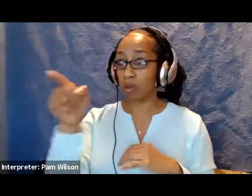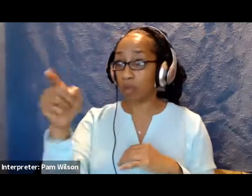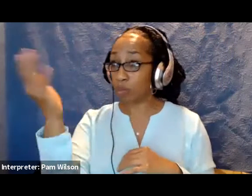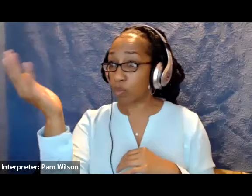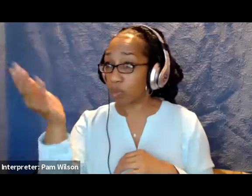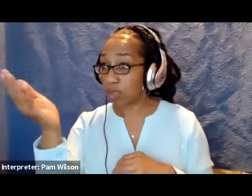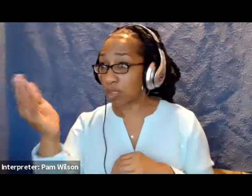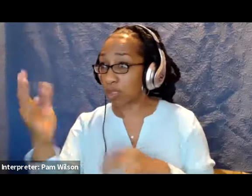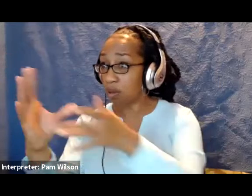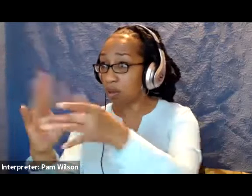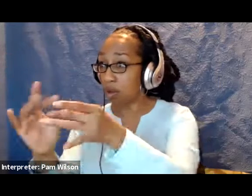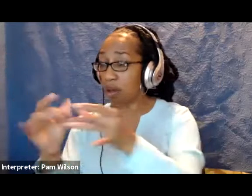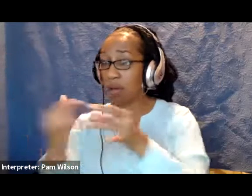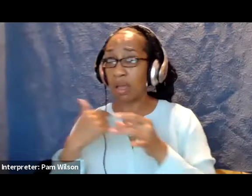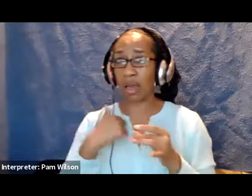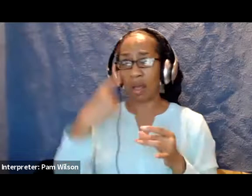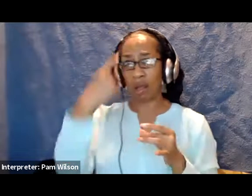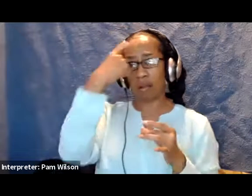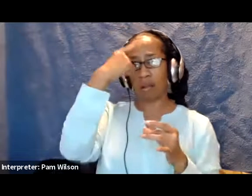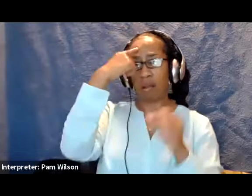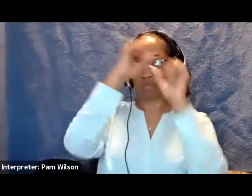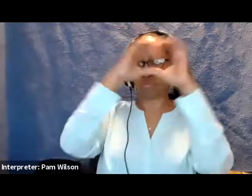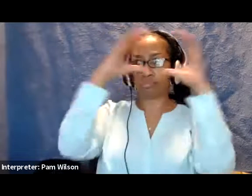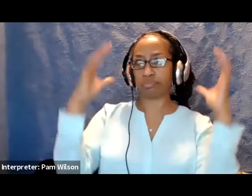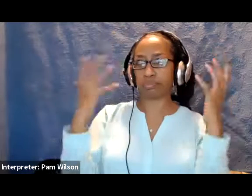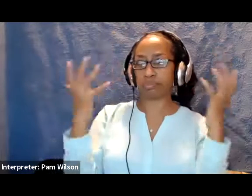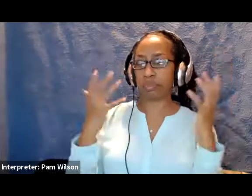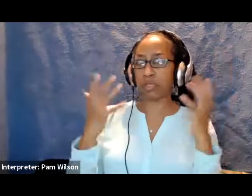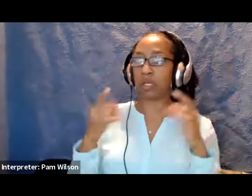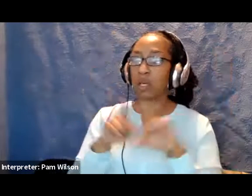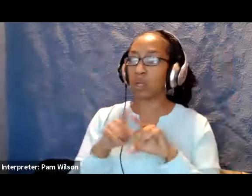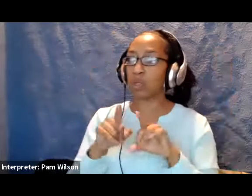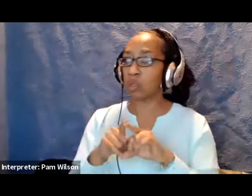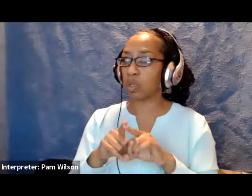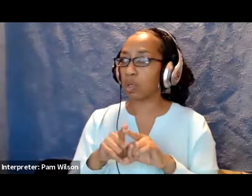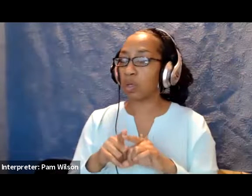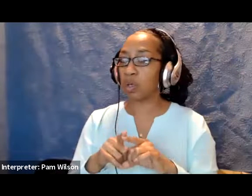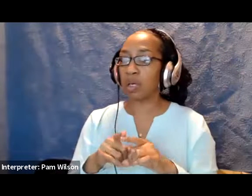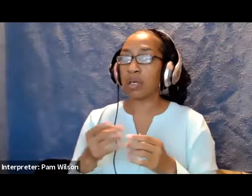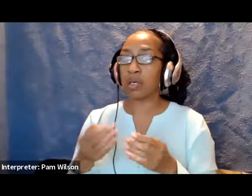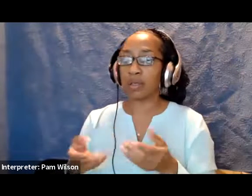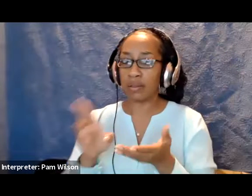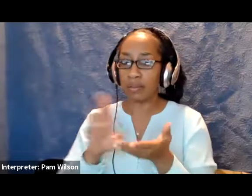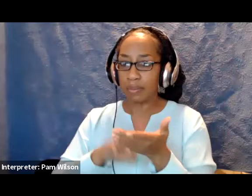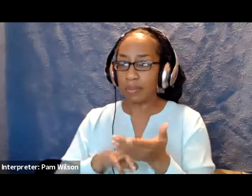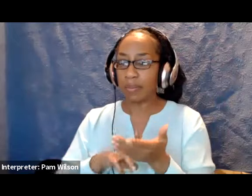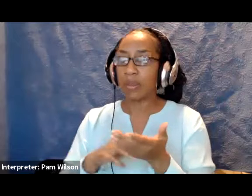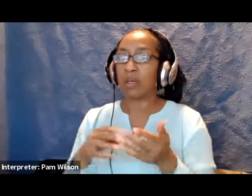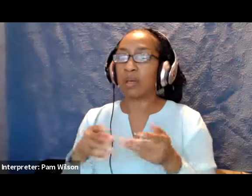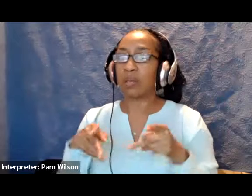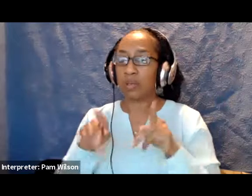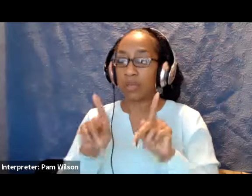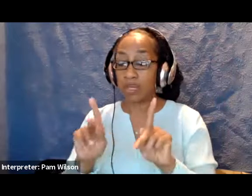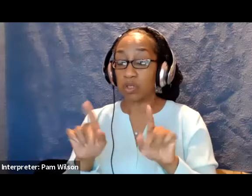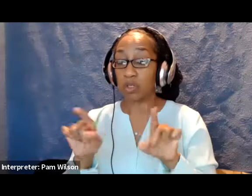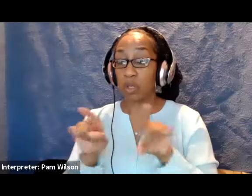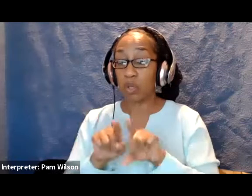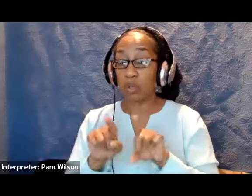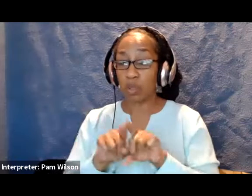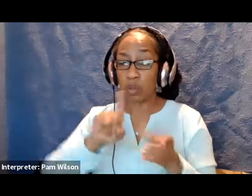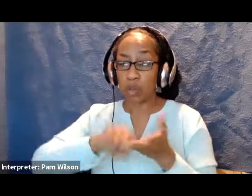any consent from them. You're going to test, as I said, the webinar platform, and then you're going to start